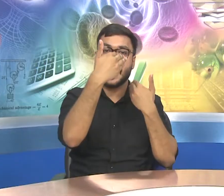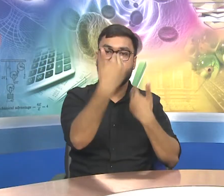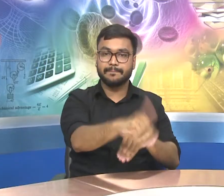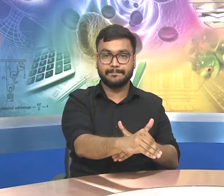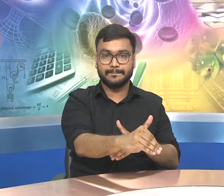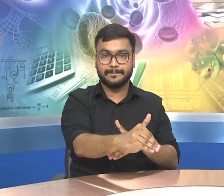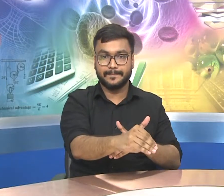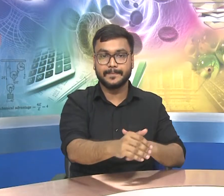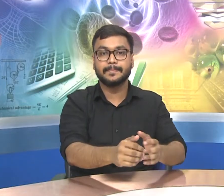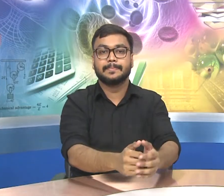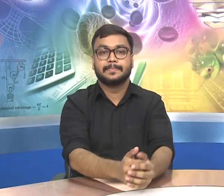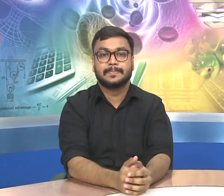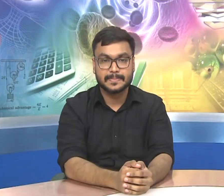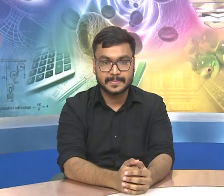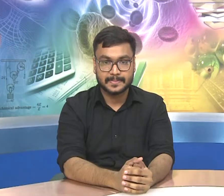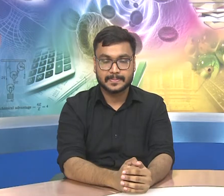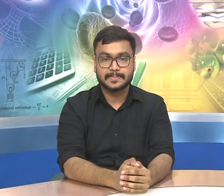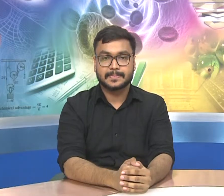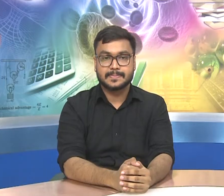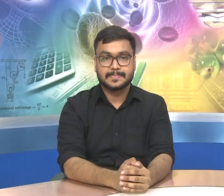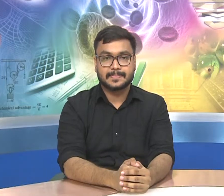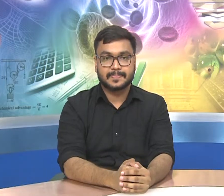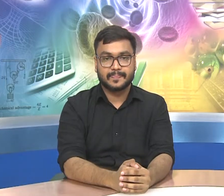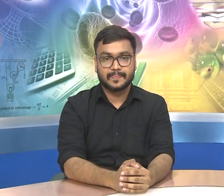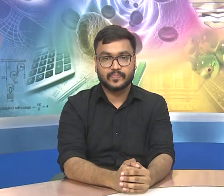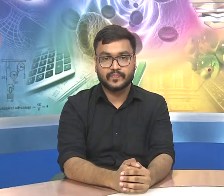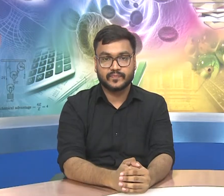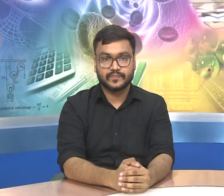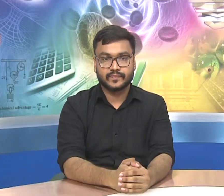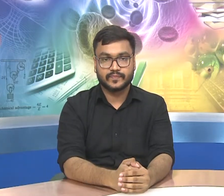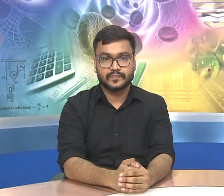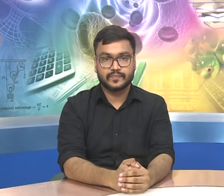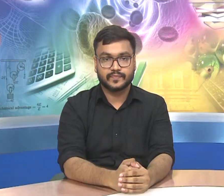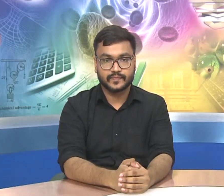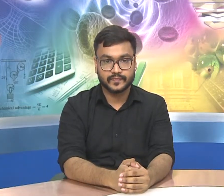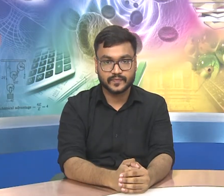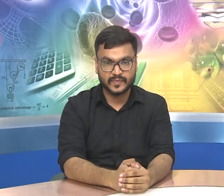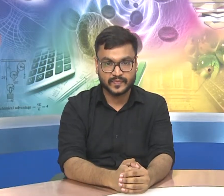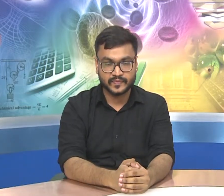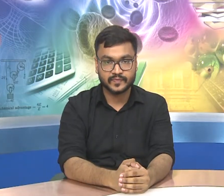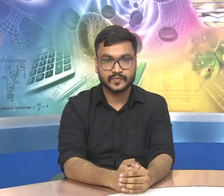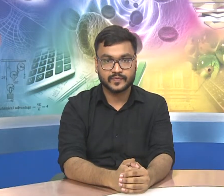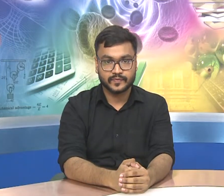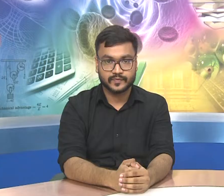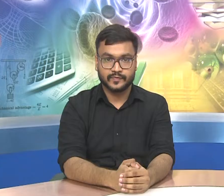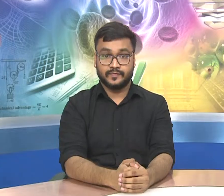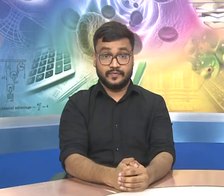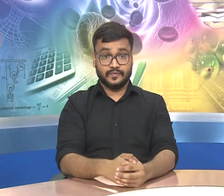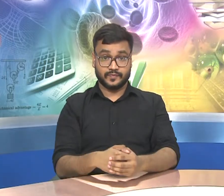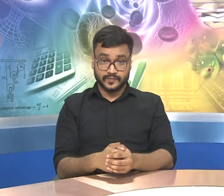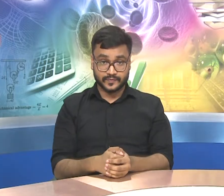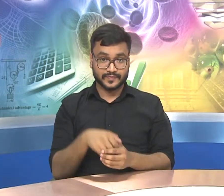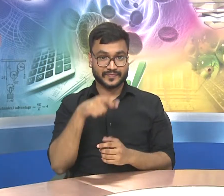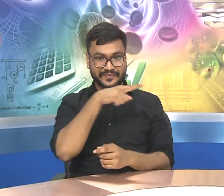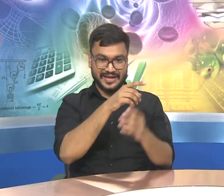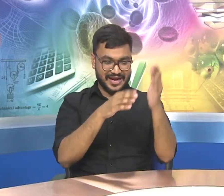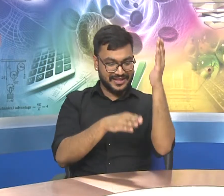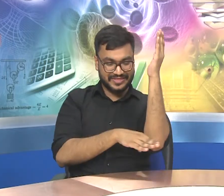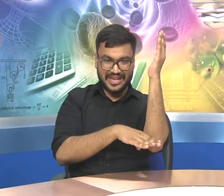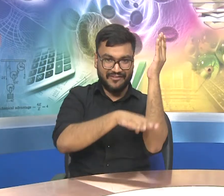an energy pyramid is always upright and it can never be inverted. As you can